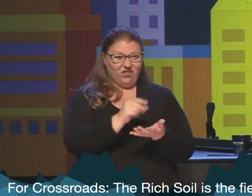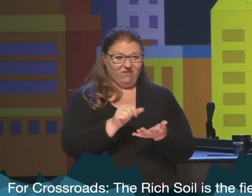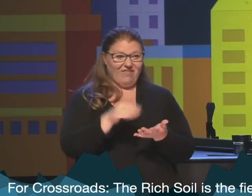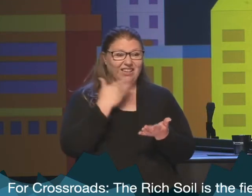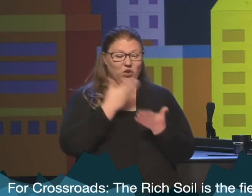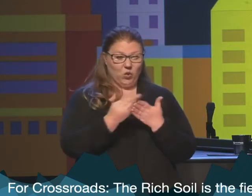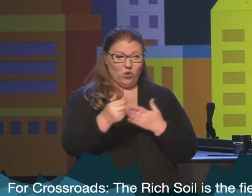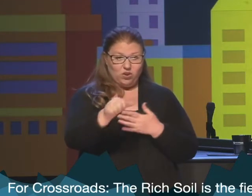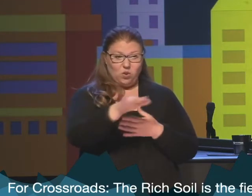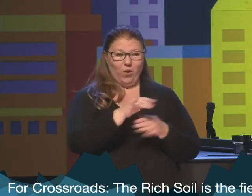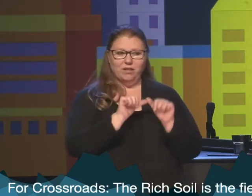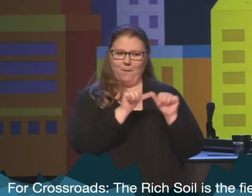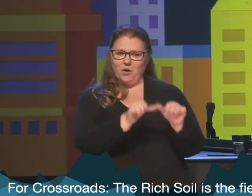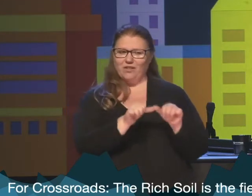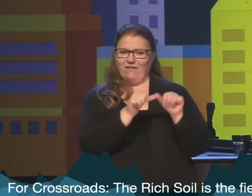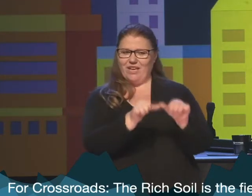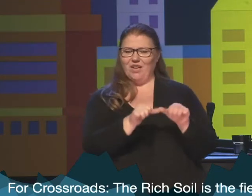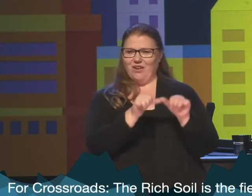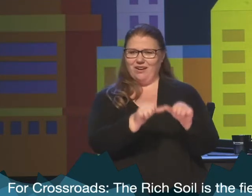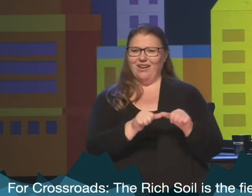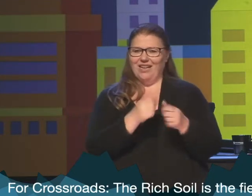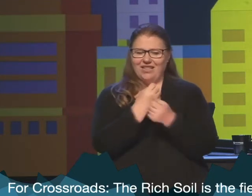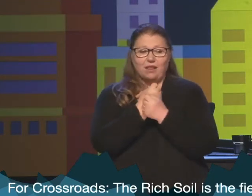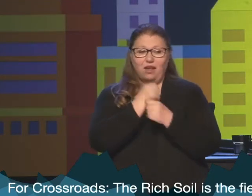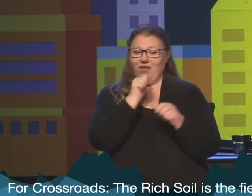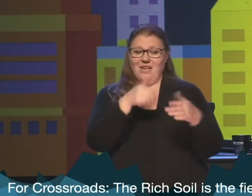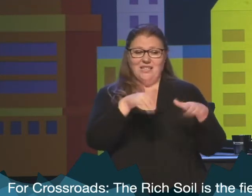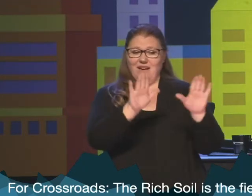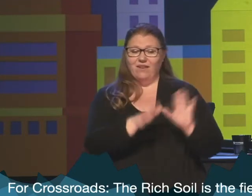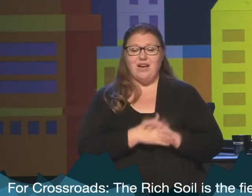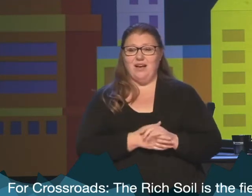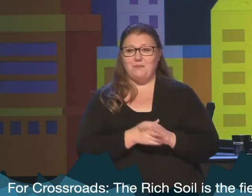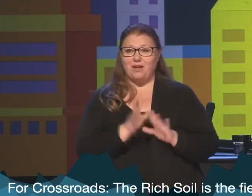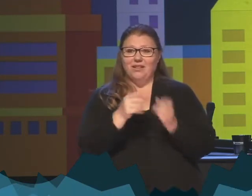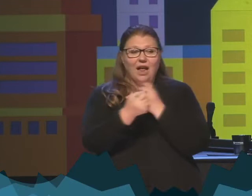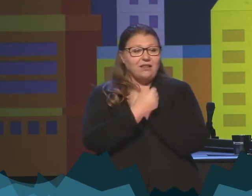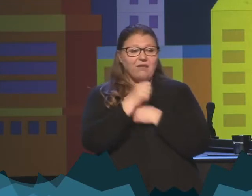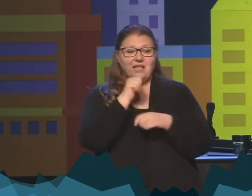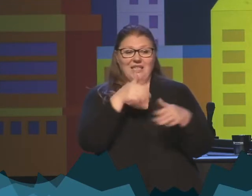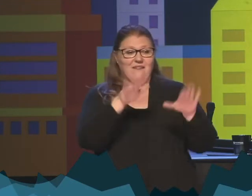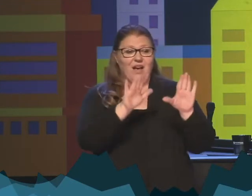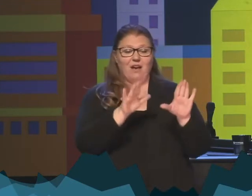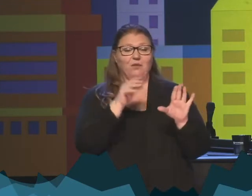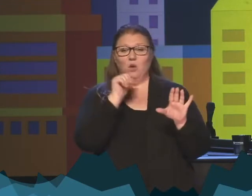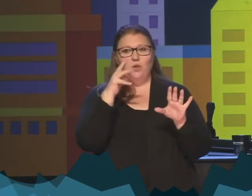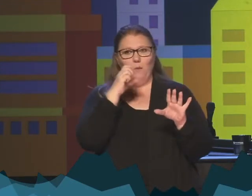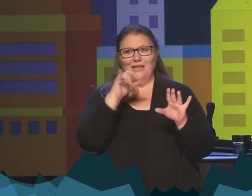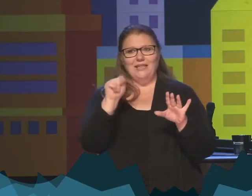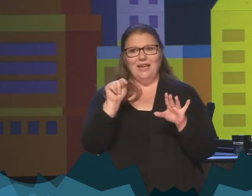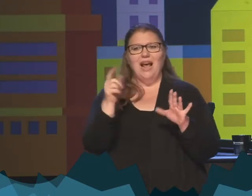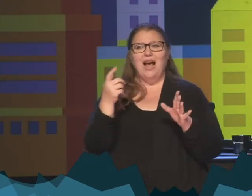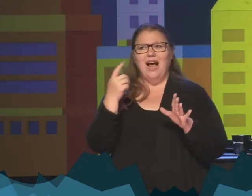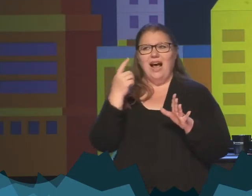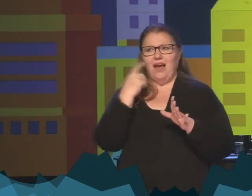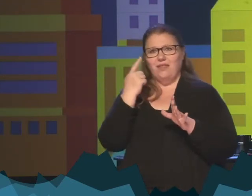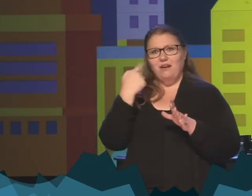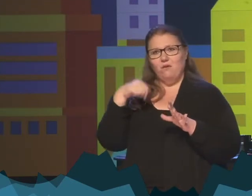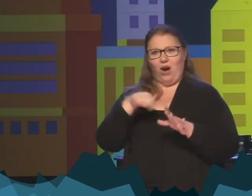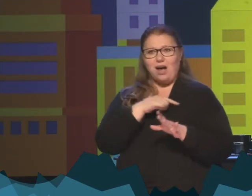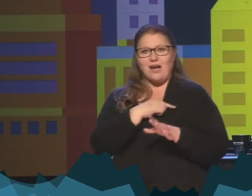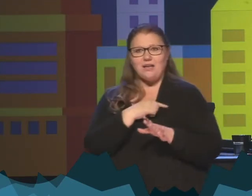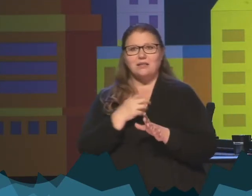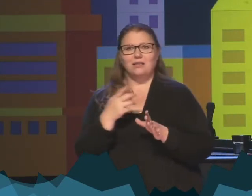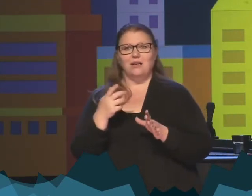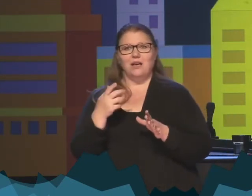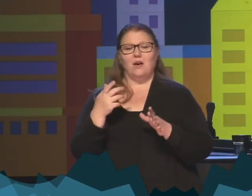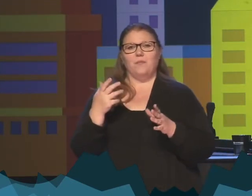fields. It's just, it's a love that doesn't give up. It's a love that doesn't give up. So don't miss this. This is what I think, like for us, that like what